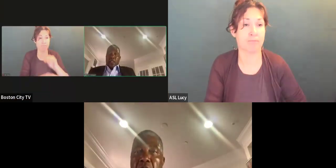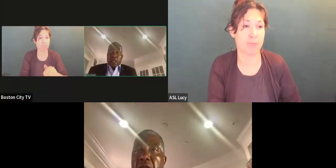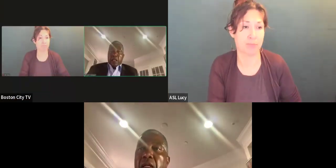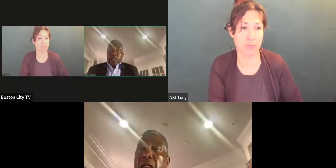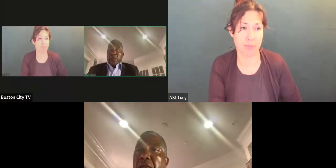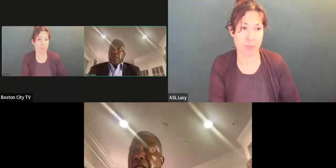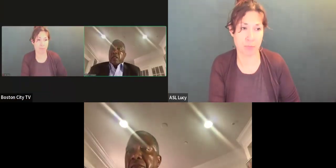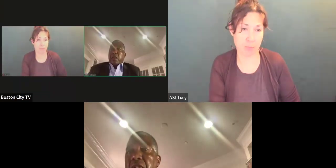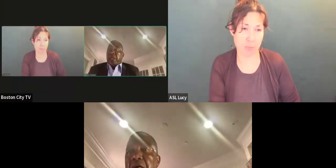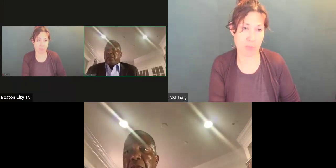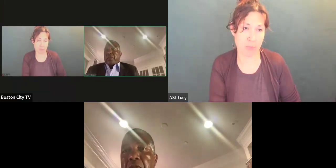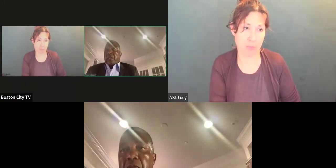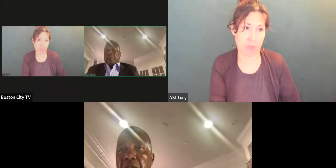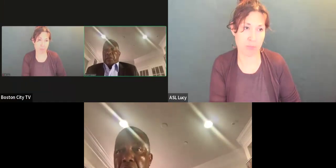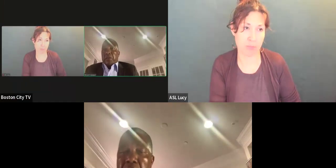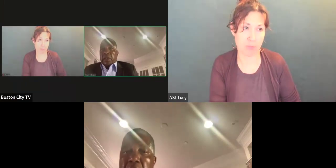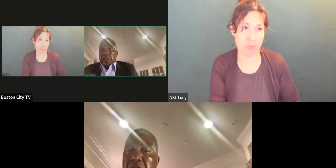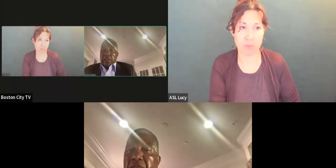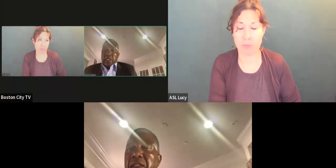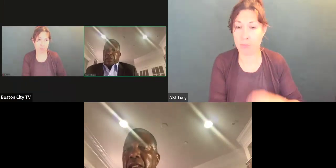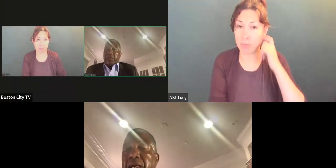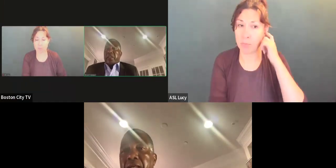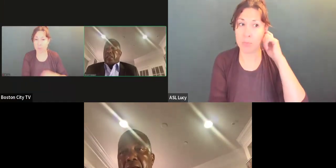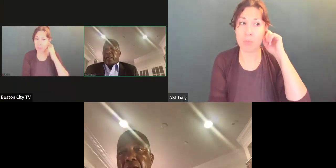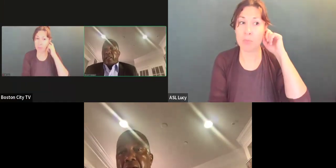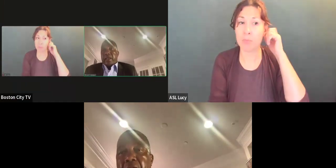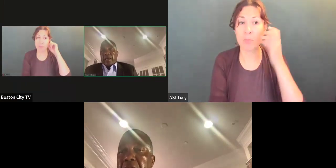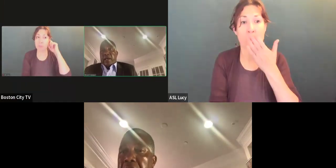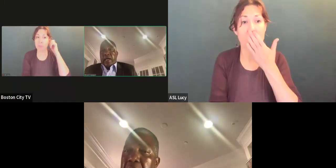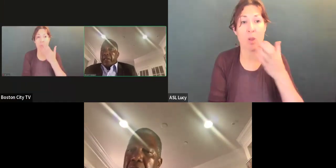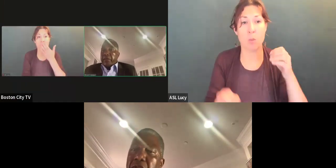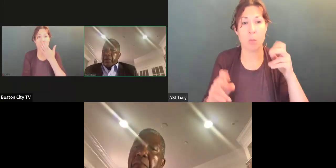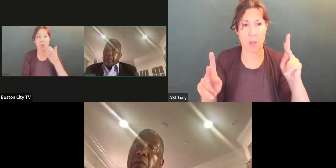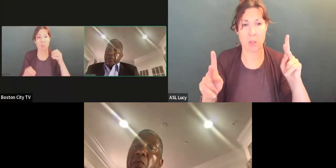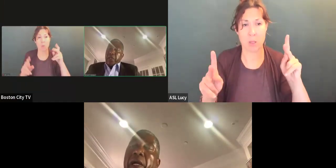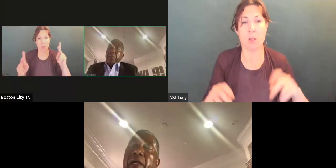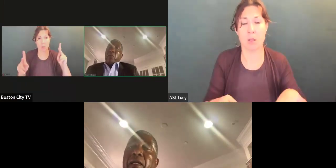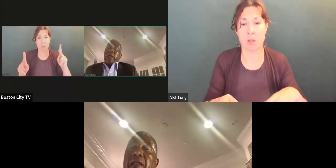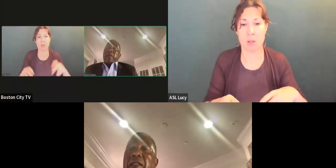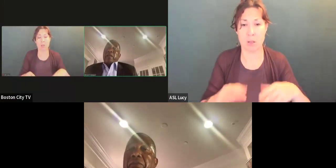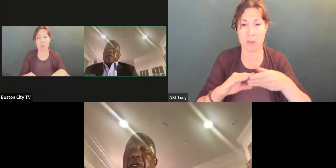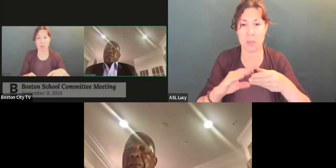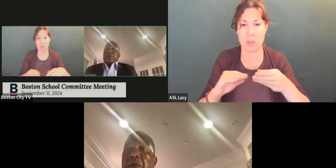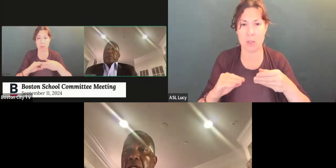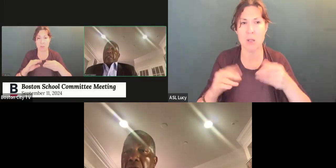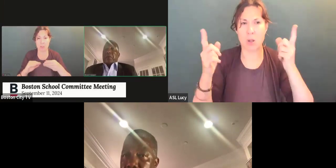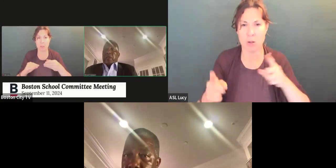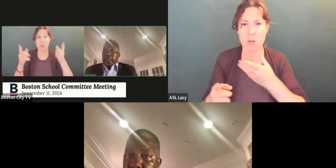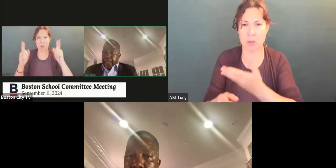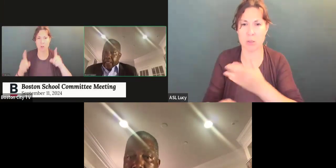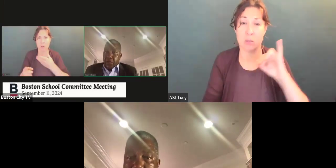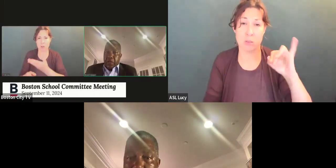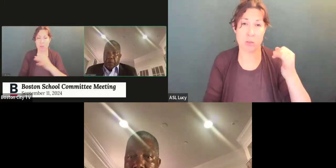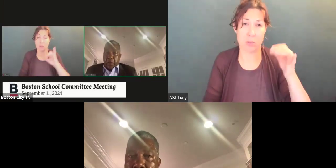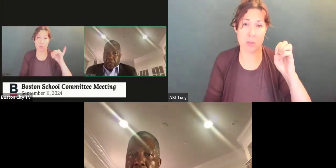Good evening, and thank you for the opportunity to testify tonight. I agree with Jean McGuire that Franklin Park is